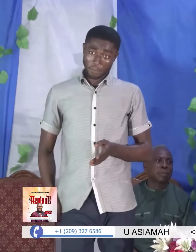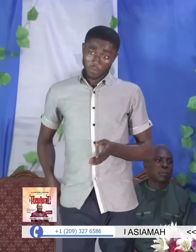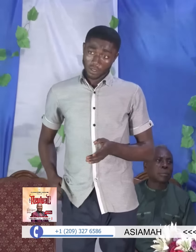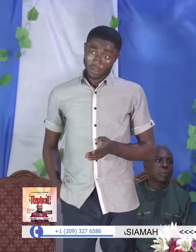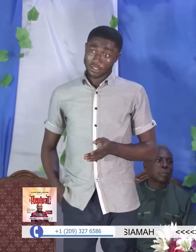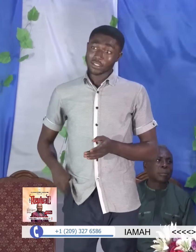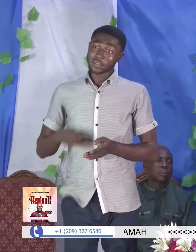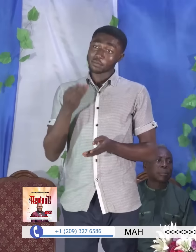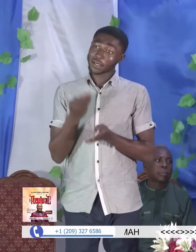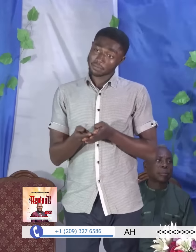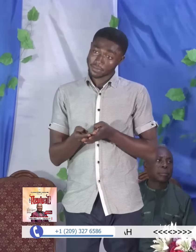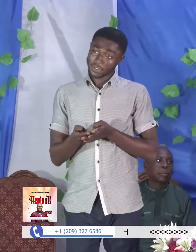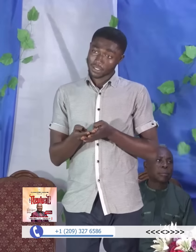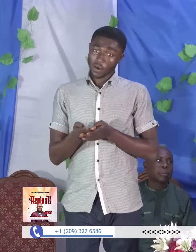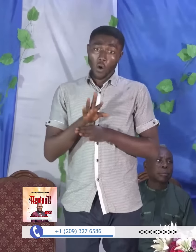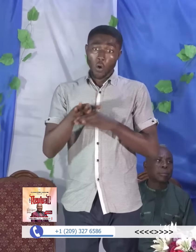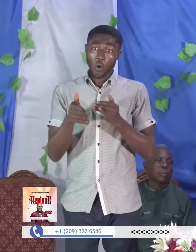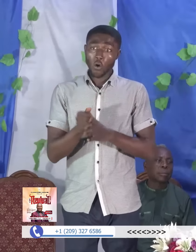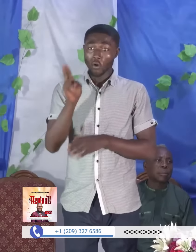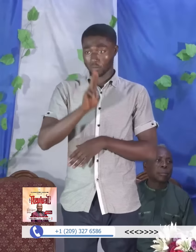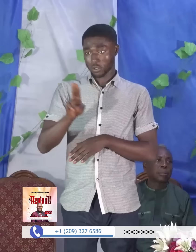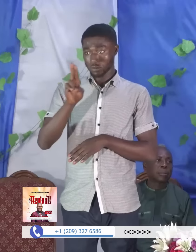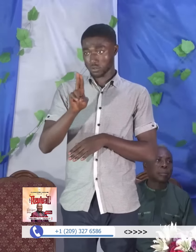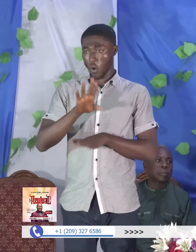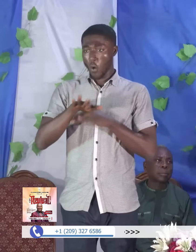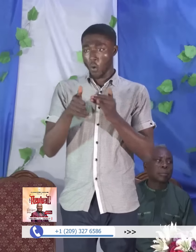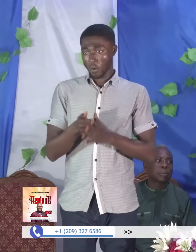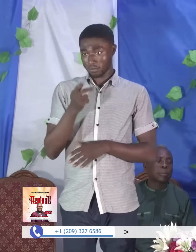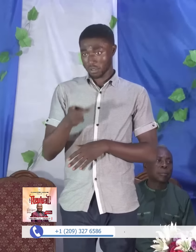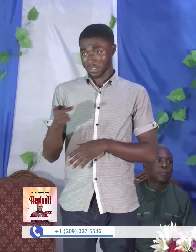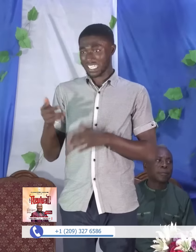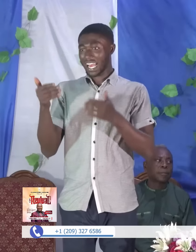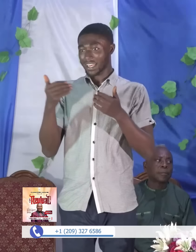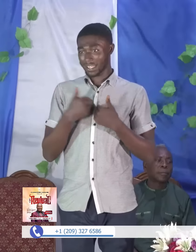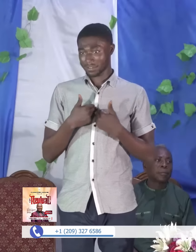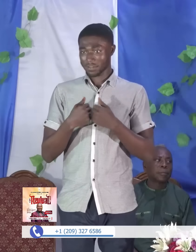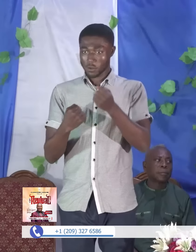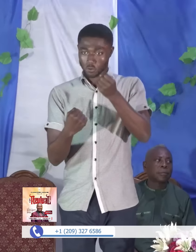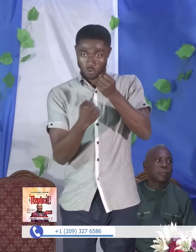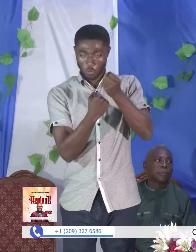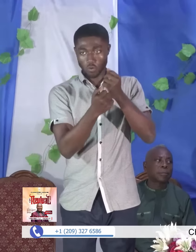hunam from a near ma, at the bois, Emma Unyamia Jumano, a cosso.